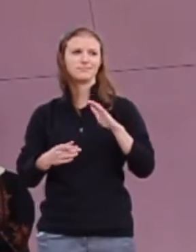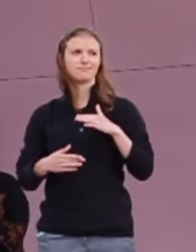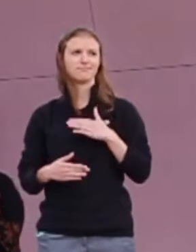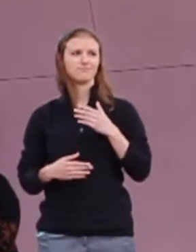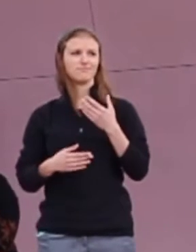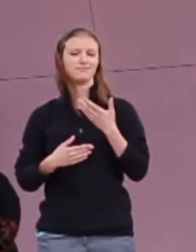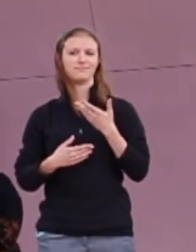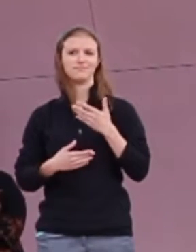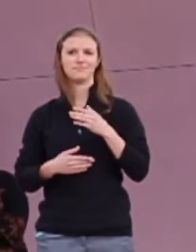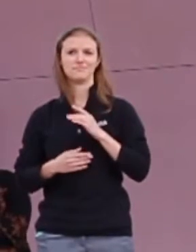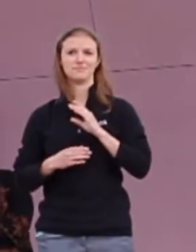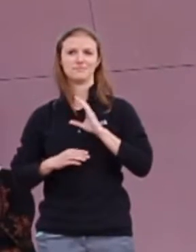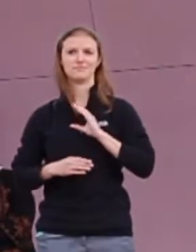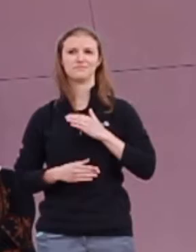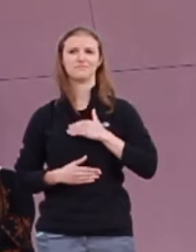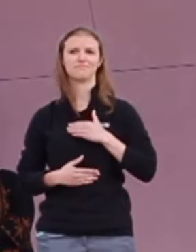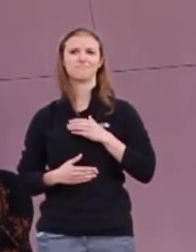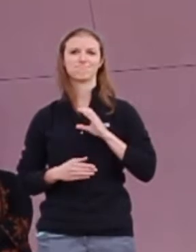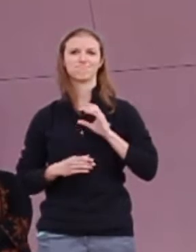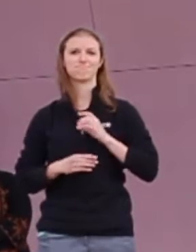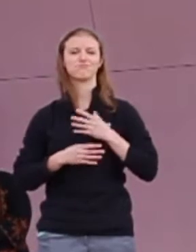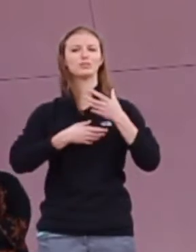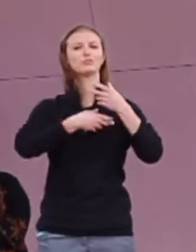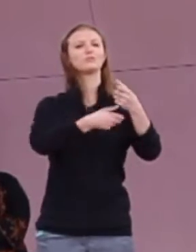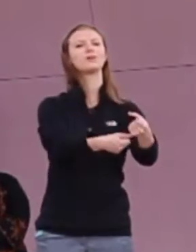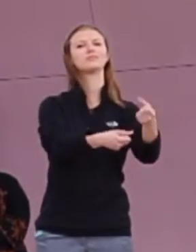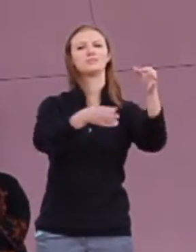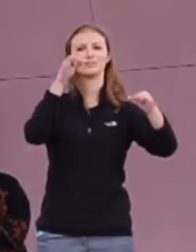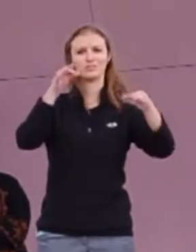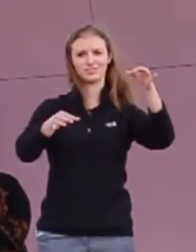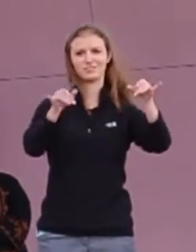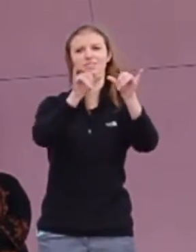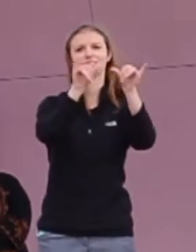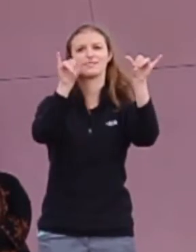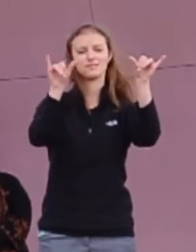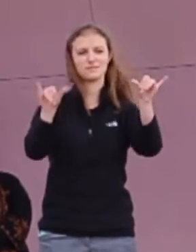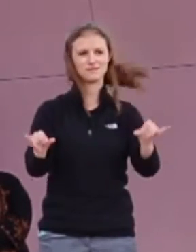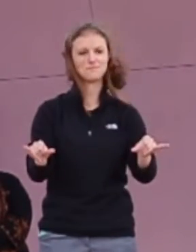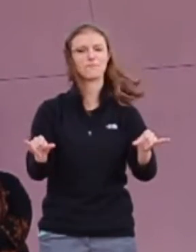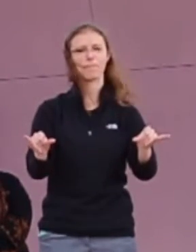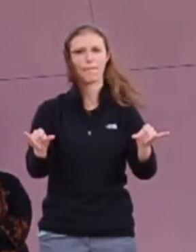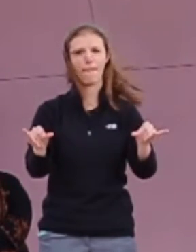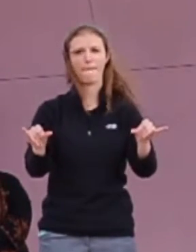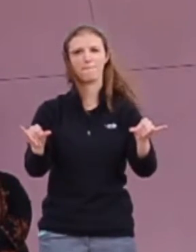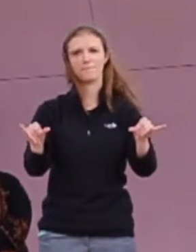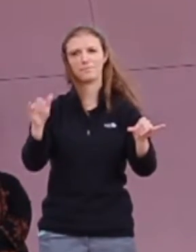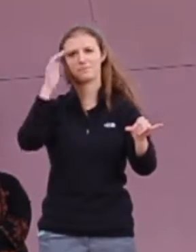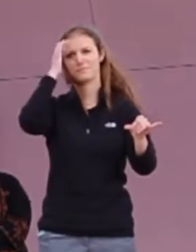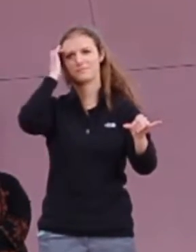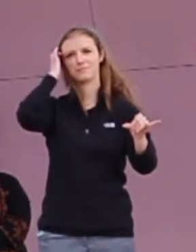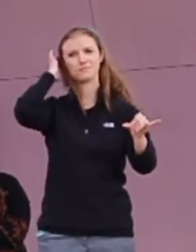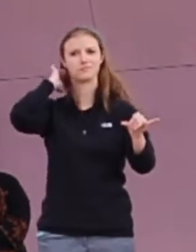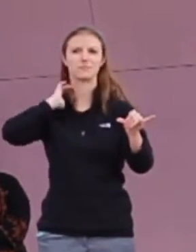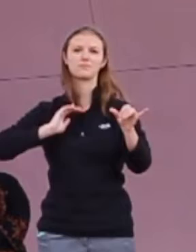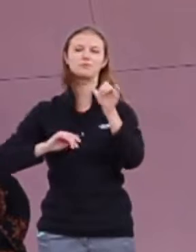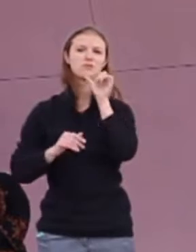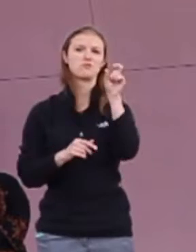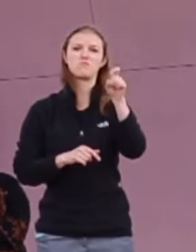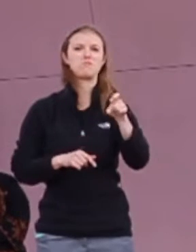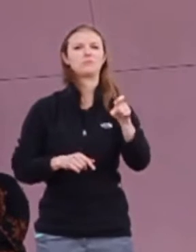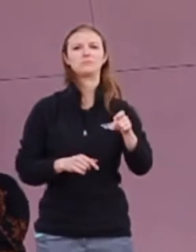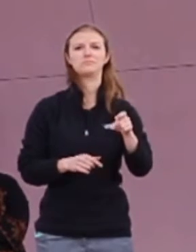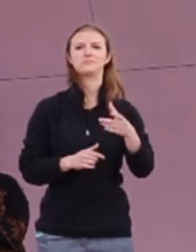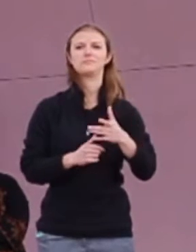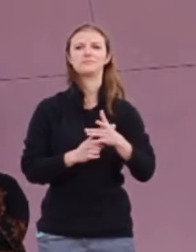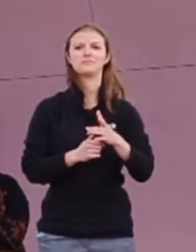justice system that oftentimes fails to adequately represent them or serve their needs. So one of the things that we're going to be doing in the